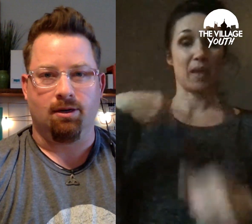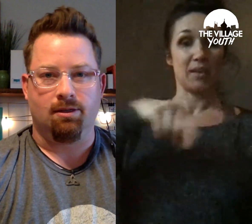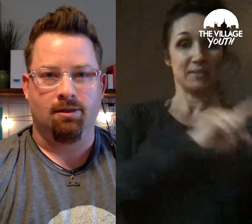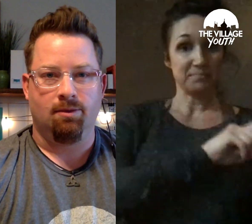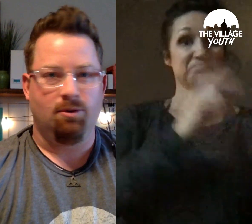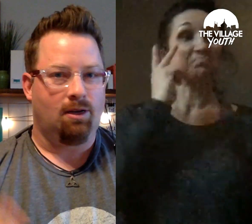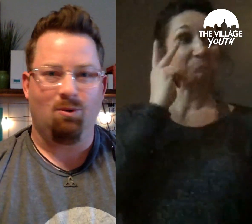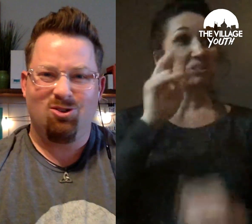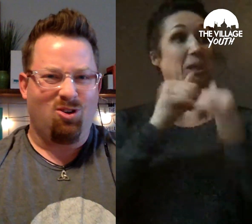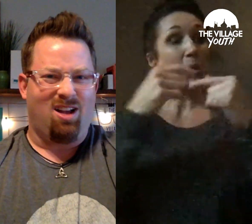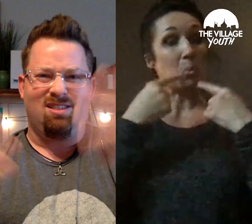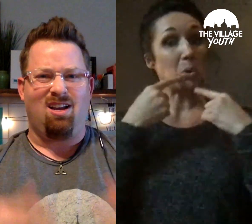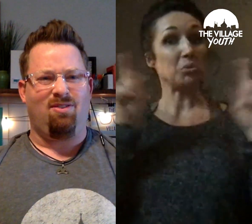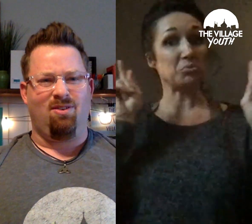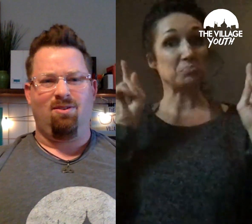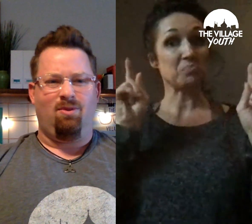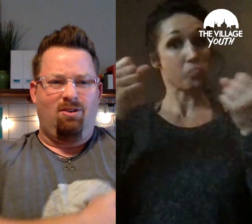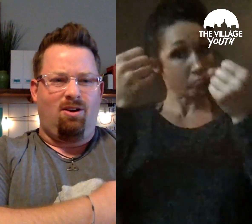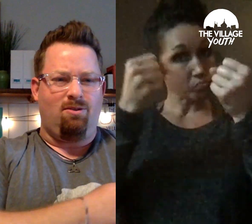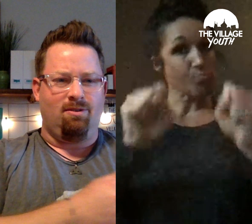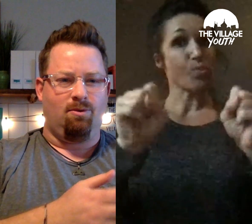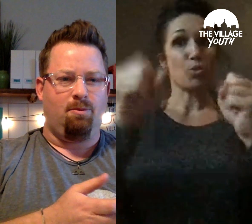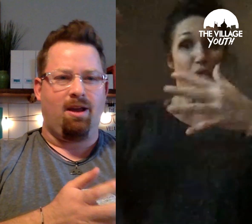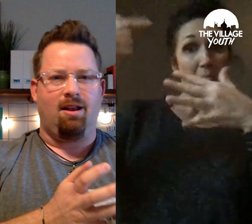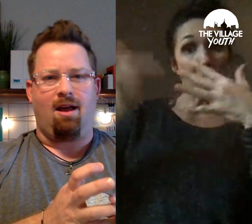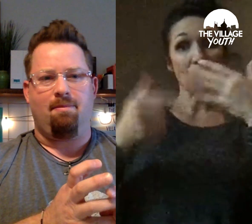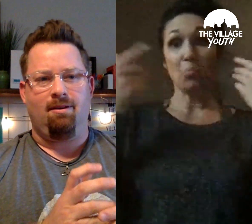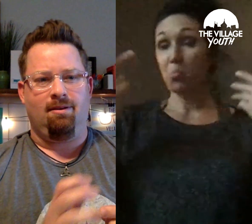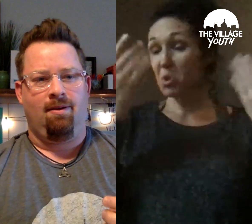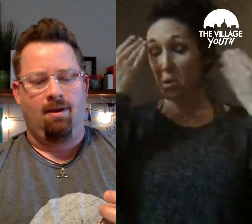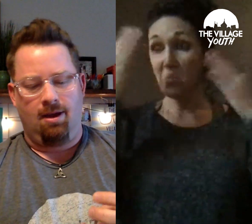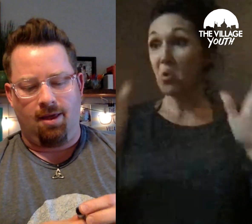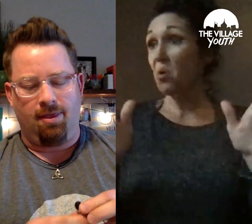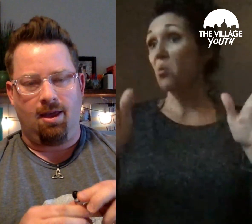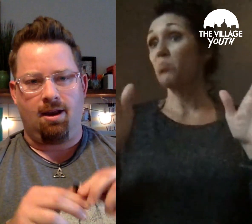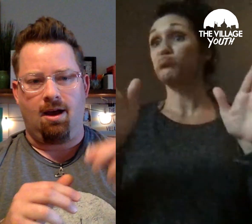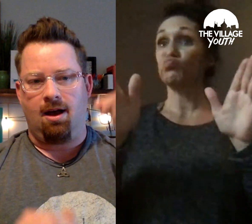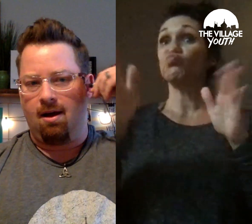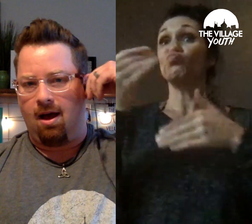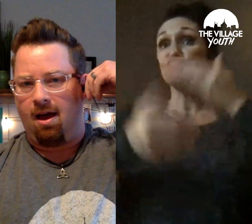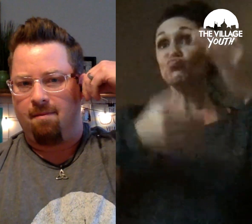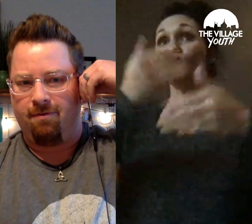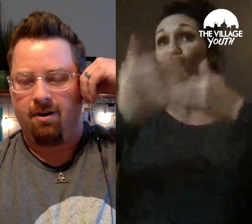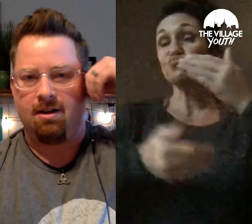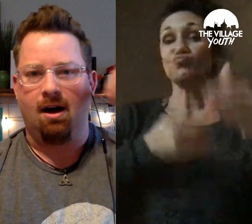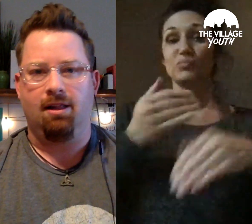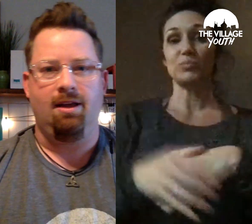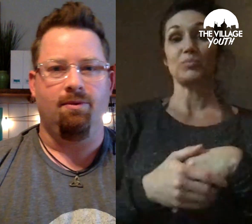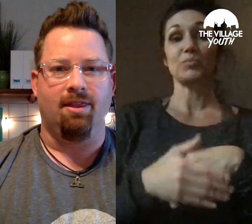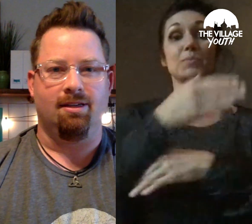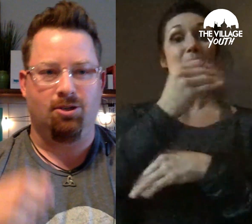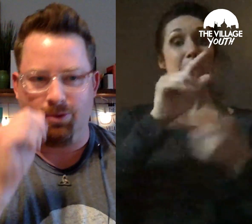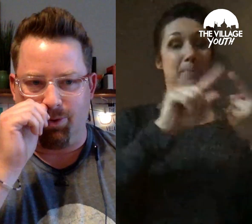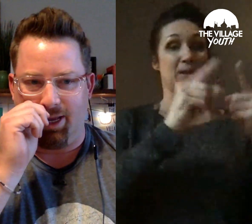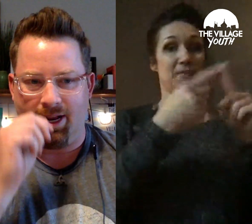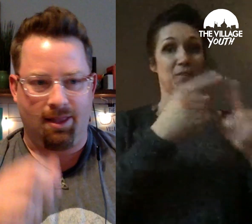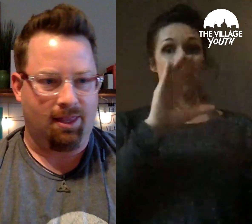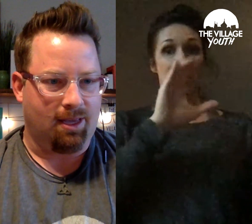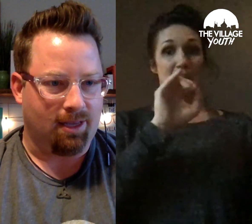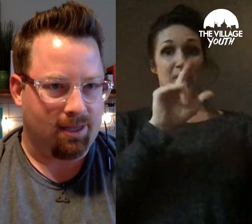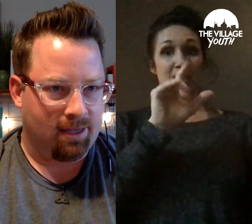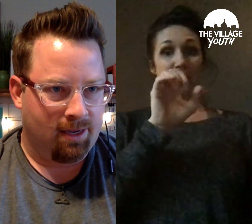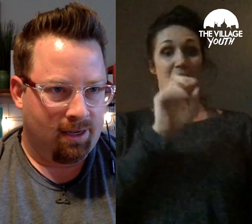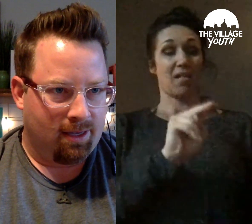how this works. We're trying stuff. We don't know. We're making it happen. And then I have my friend Colleen with us too, and